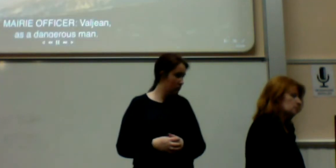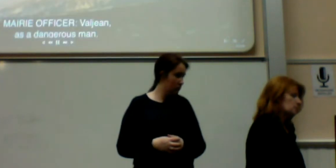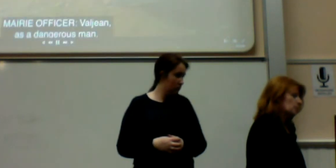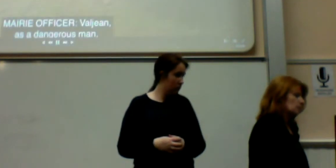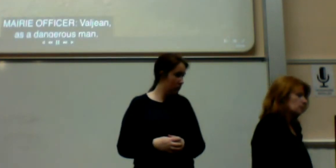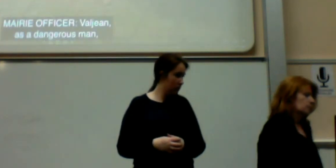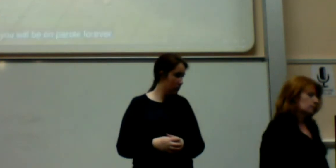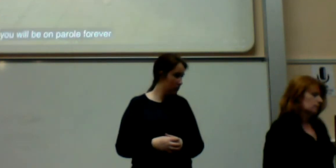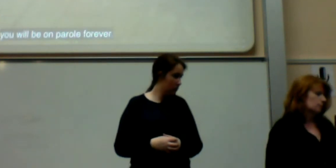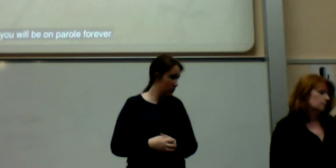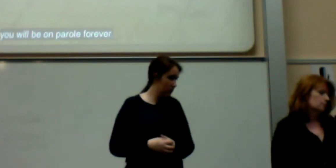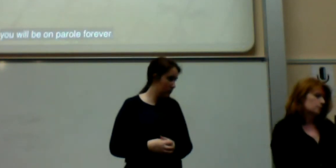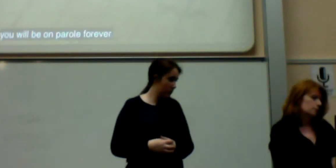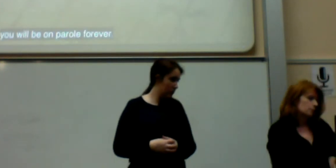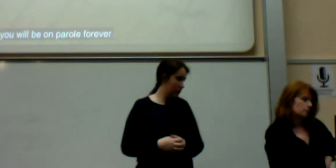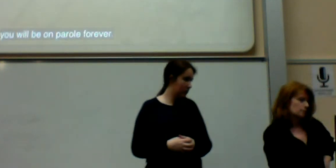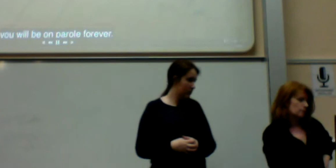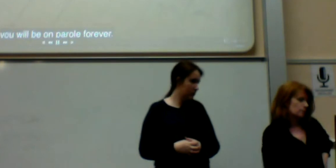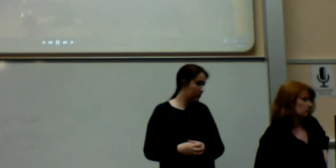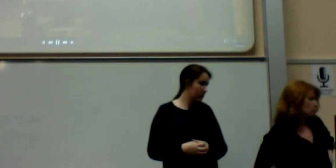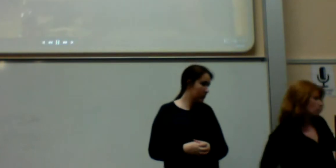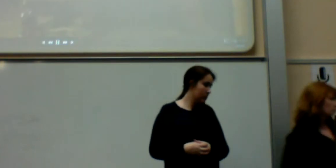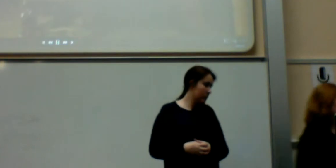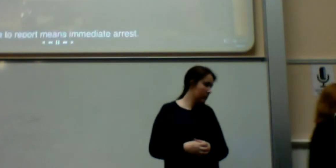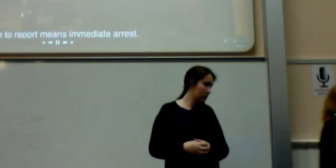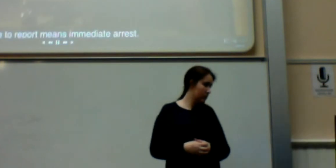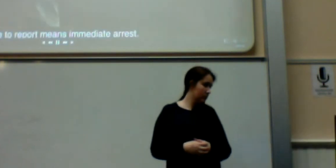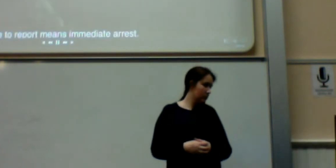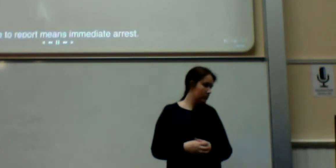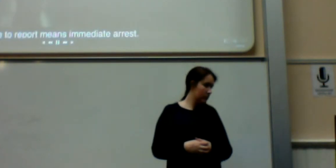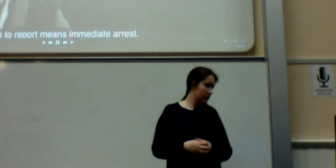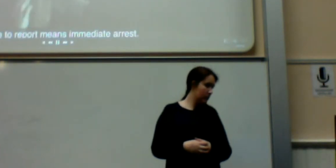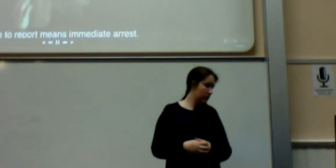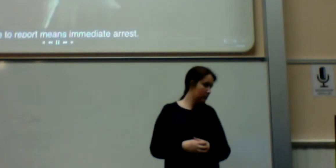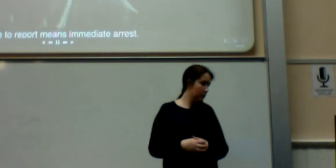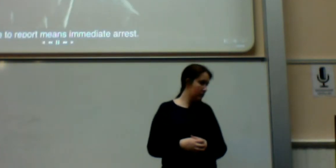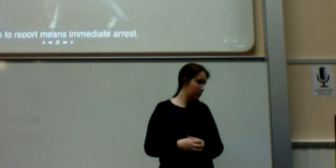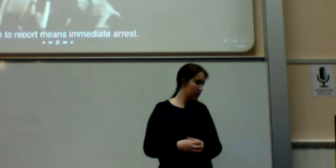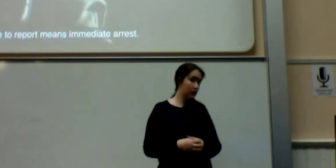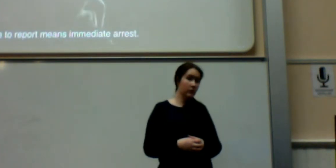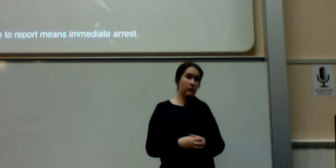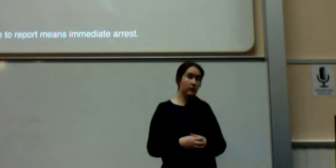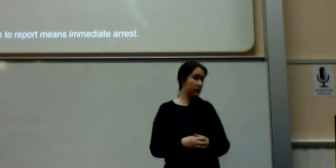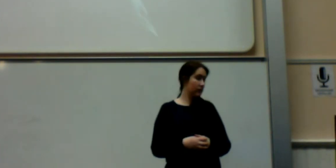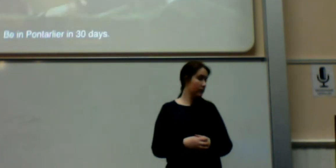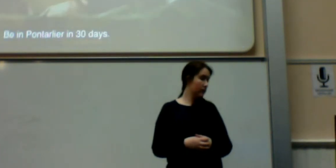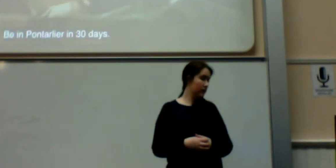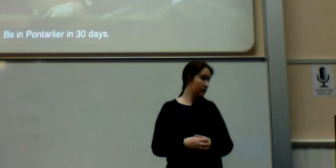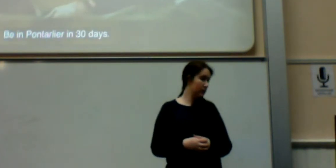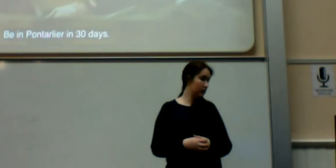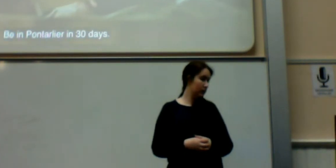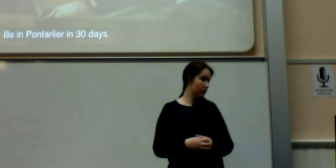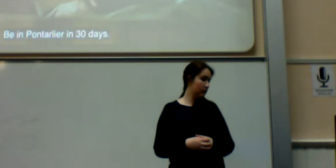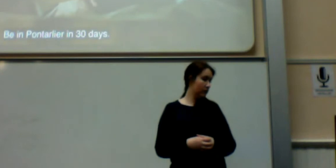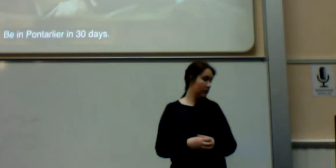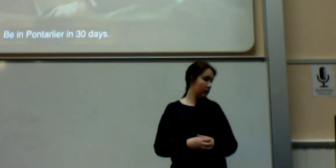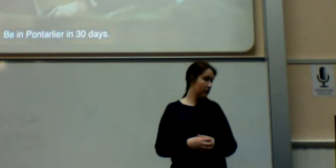Valjean as a dangerous man who will be on parole forever. Failure to report means immediate arrest,